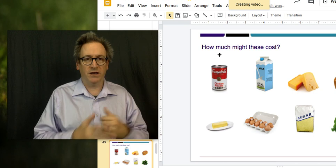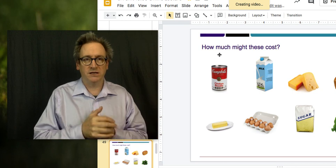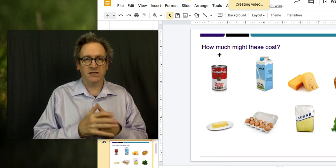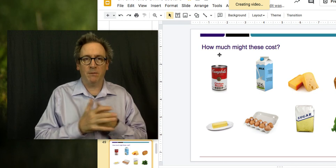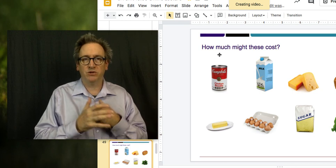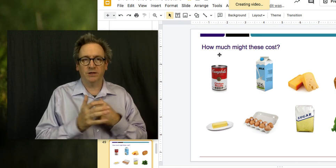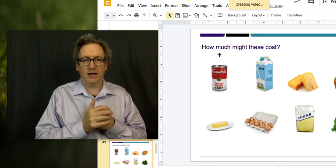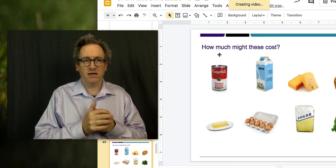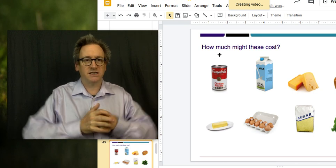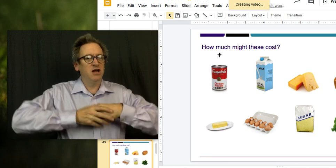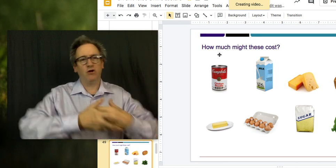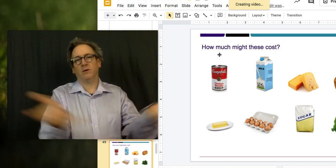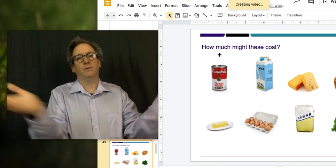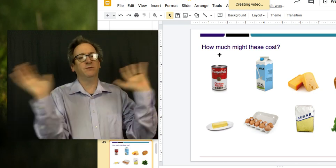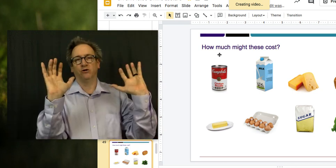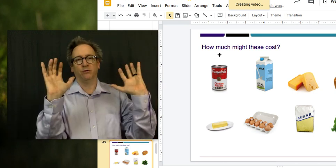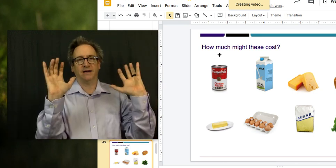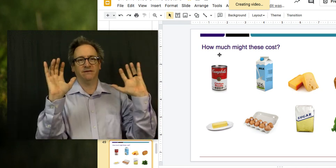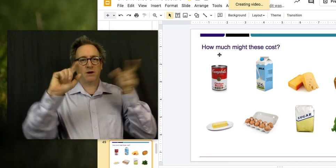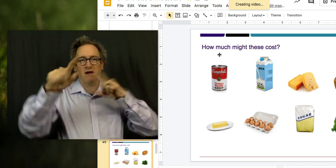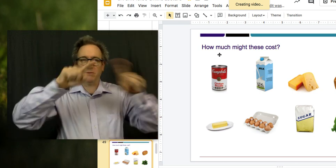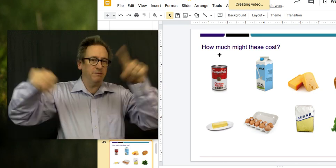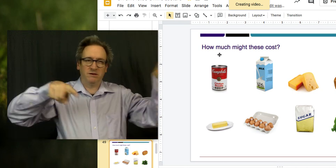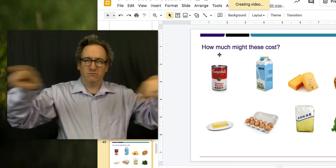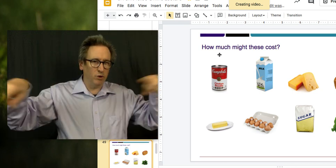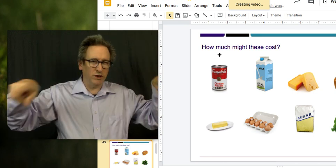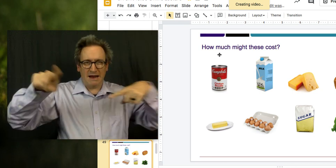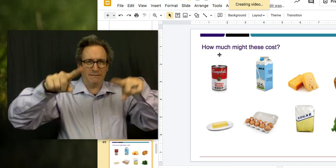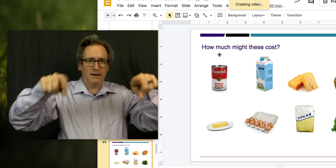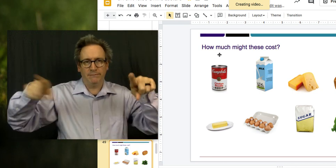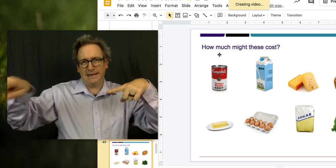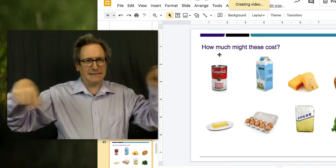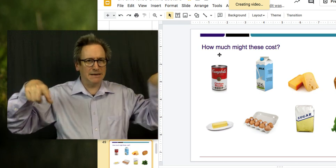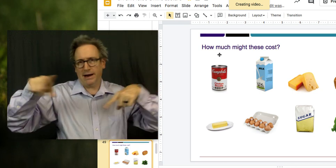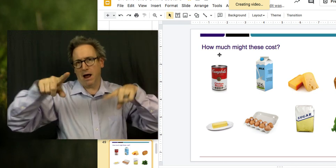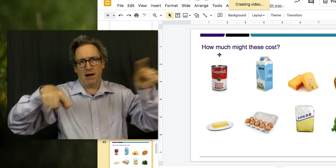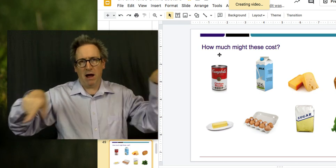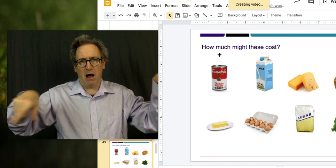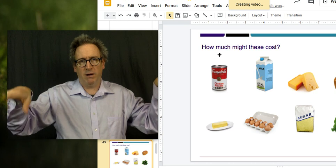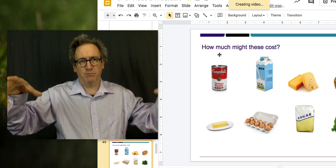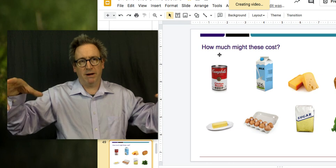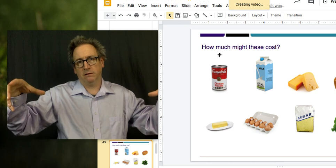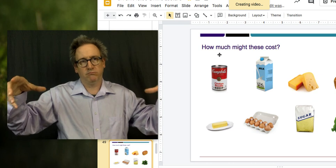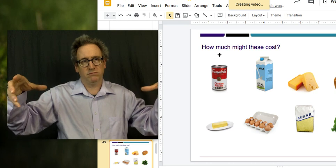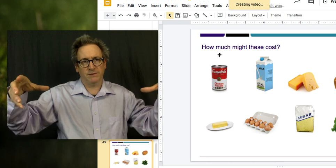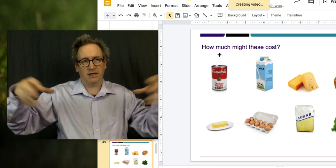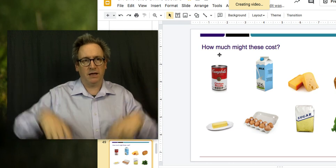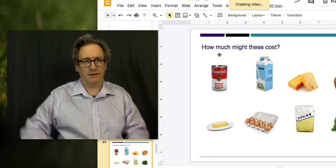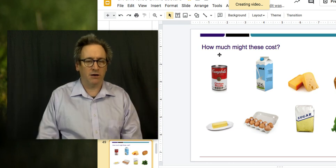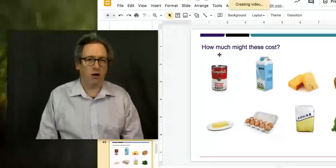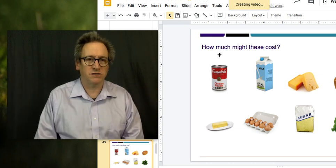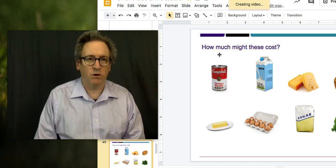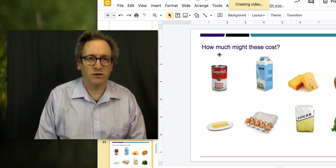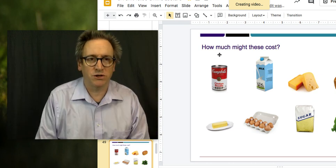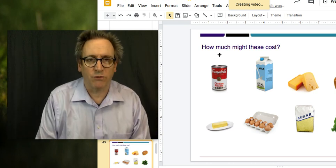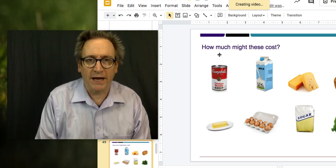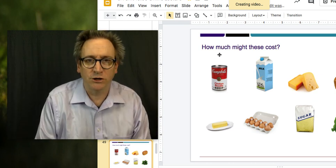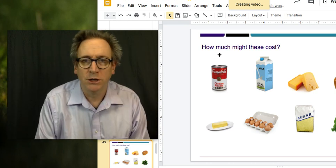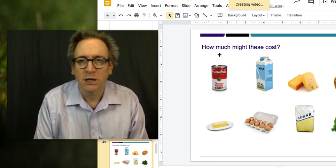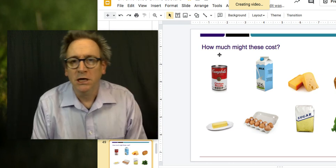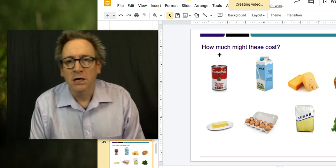different things. How much would they cost? Normally we do a group activity where everybody would guesstimate about how much might something like that cost. What's